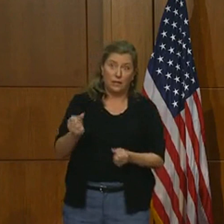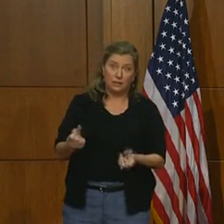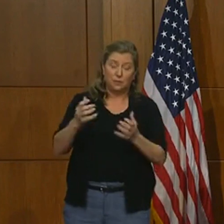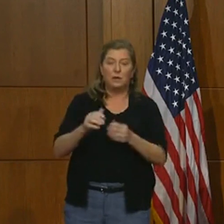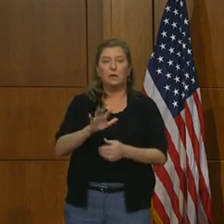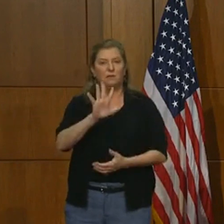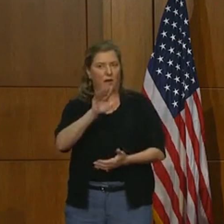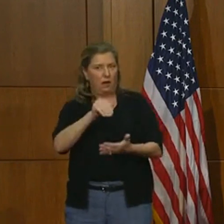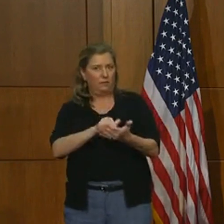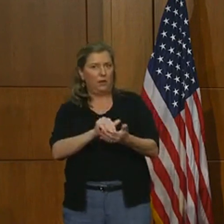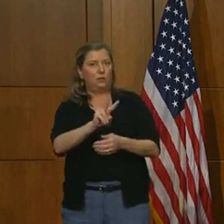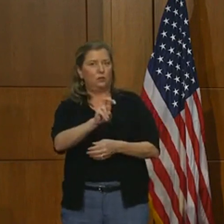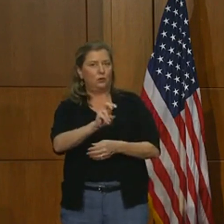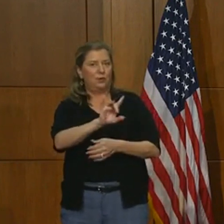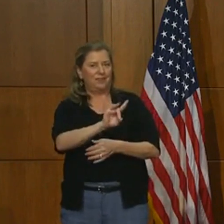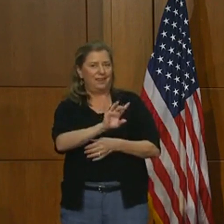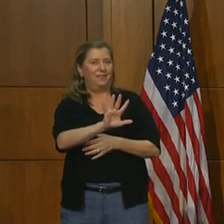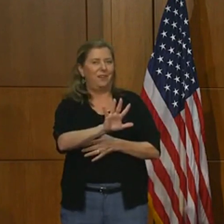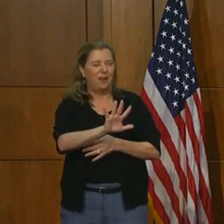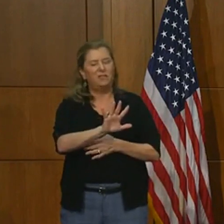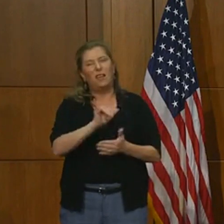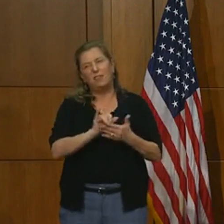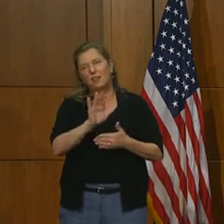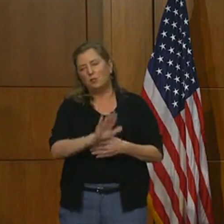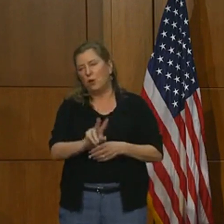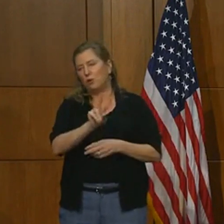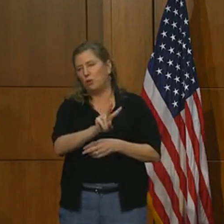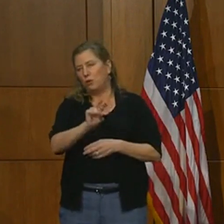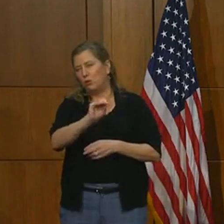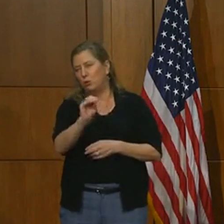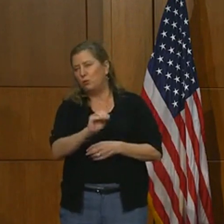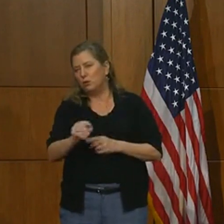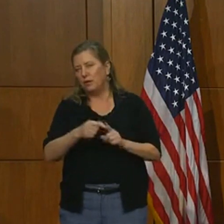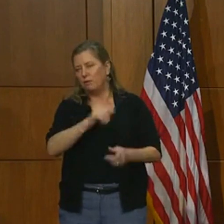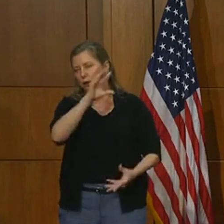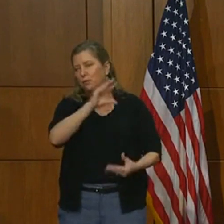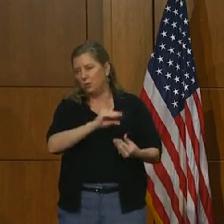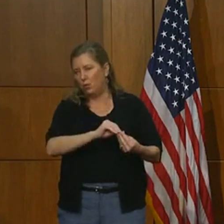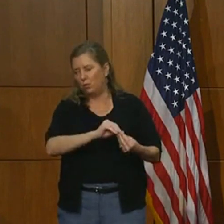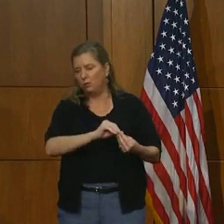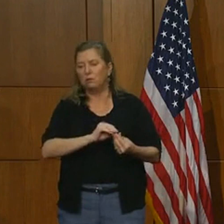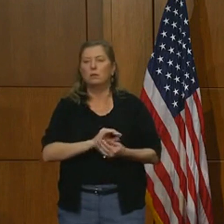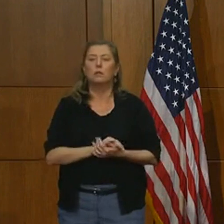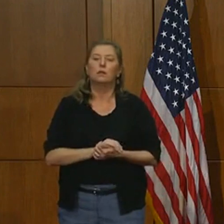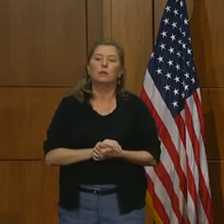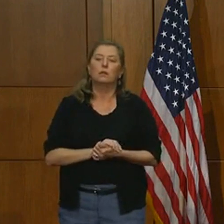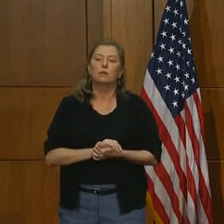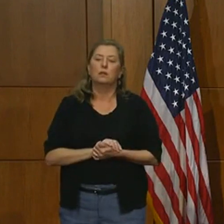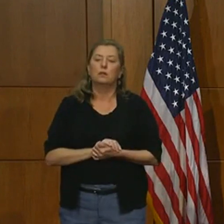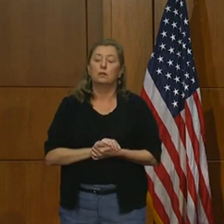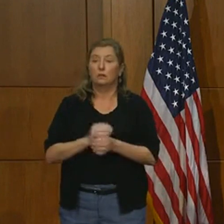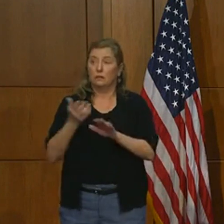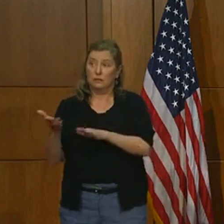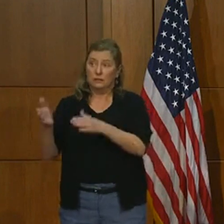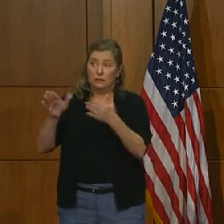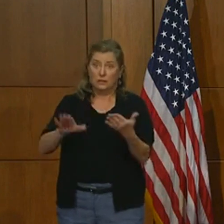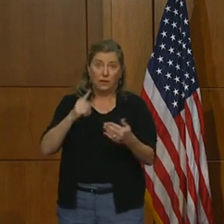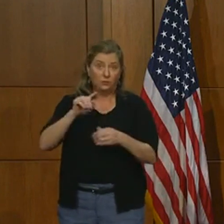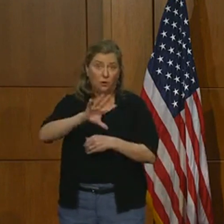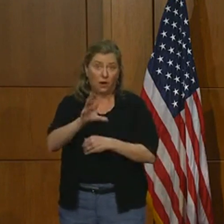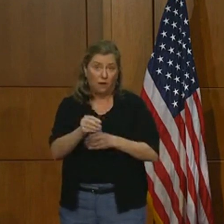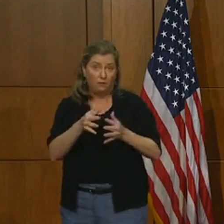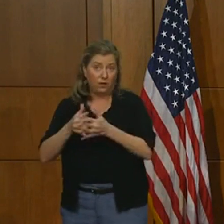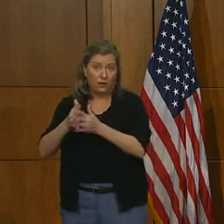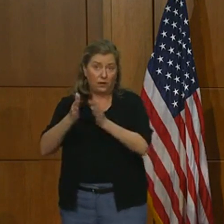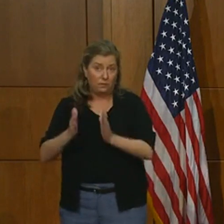of 5,285, which is about 22% of all of our cases. The deaths among